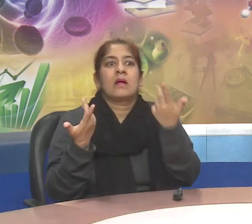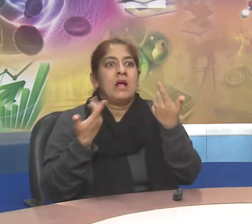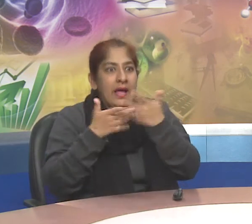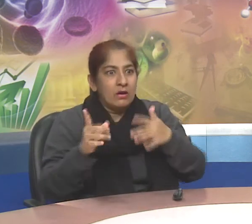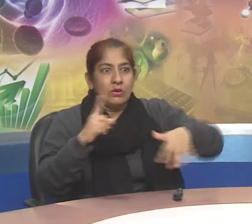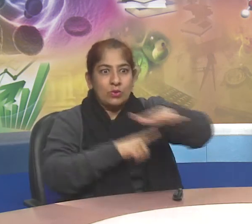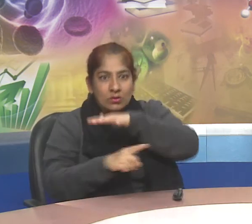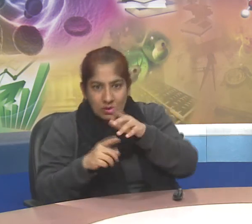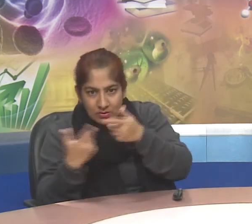Responsibility.